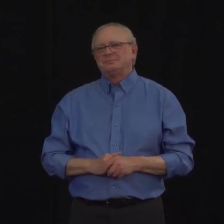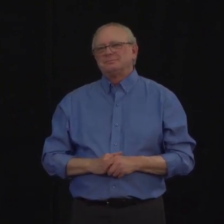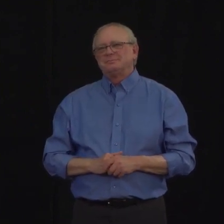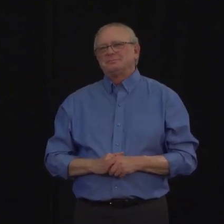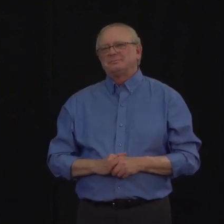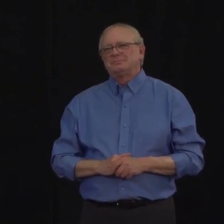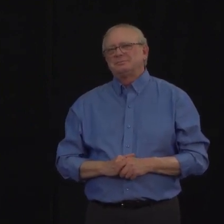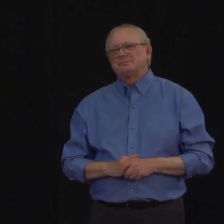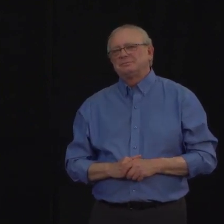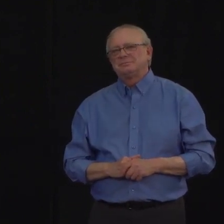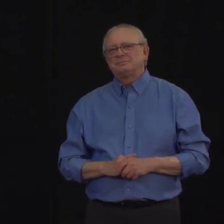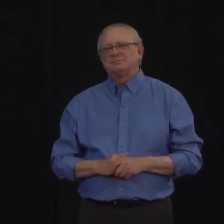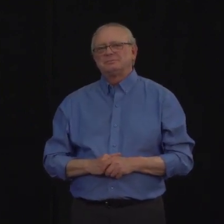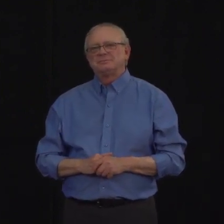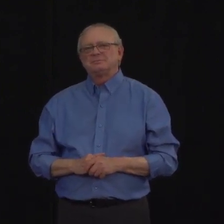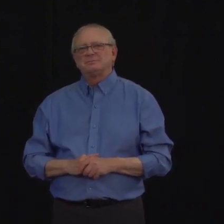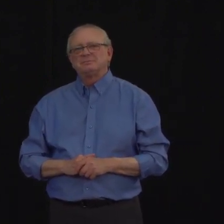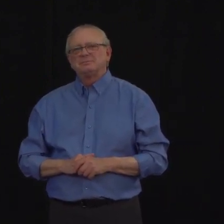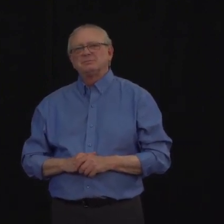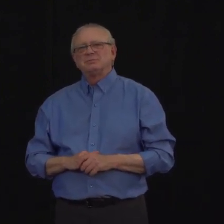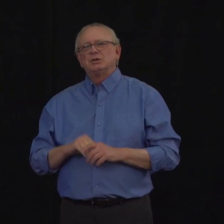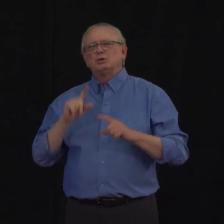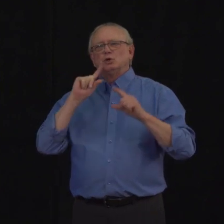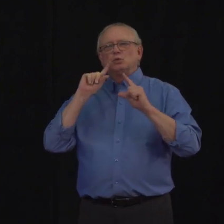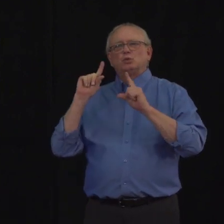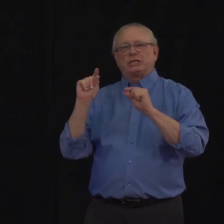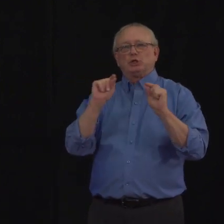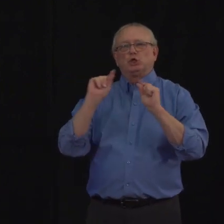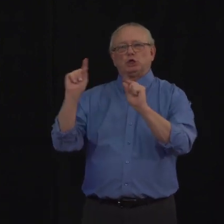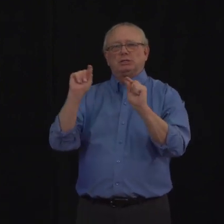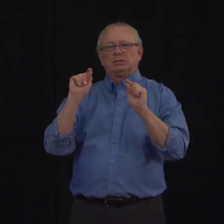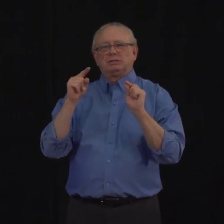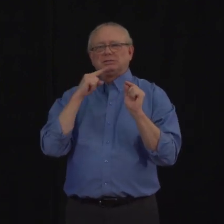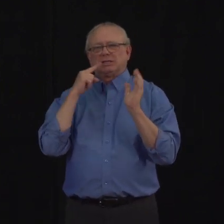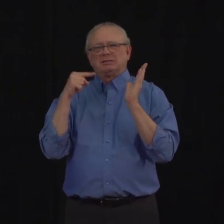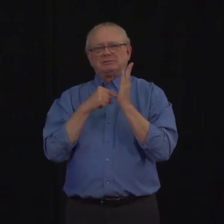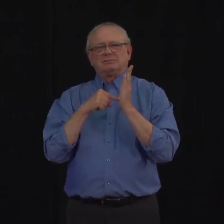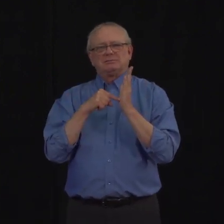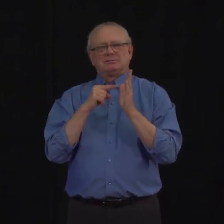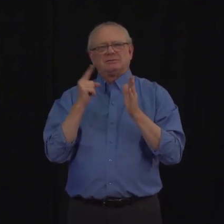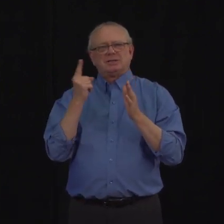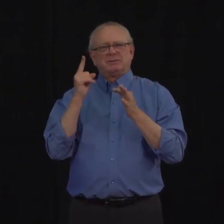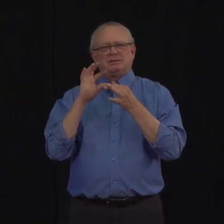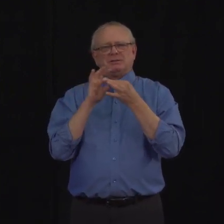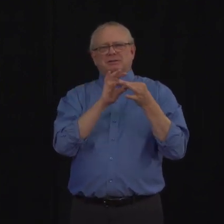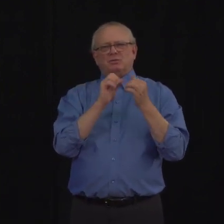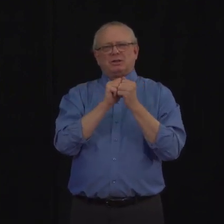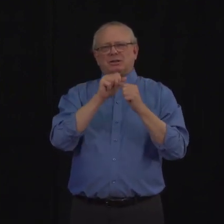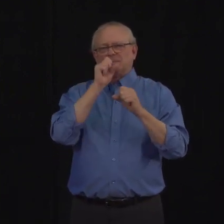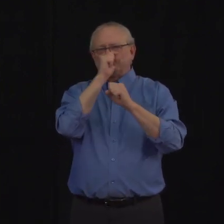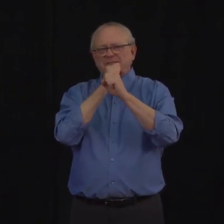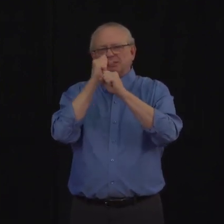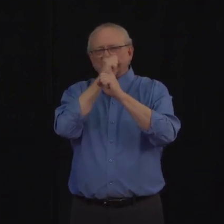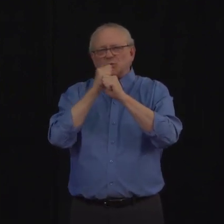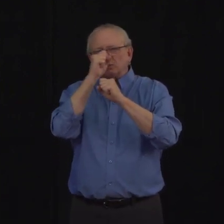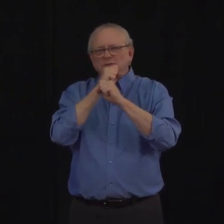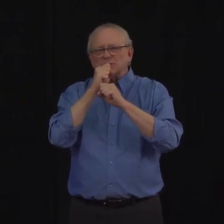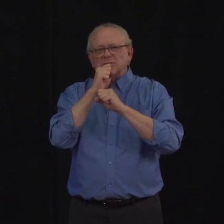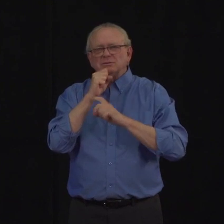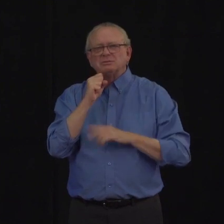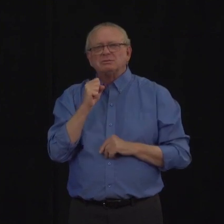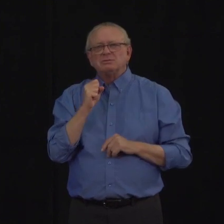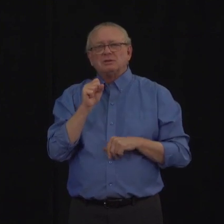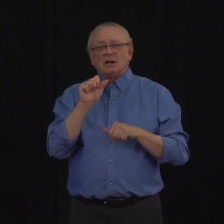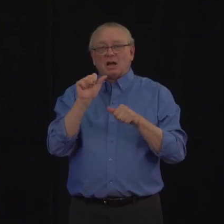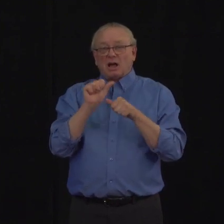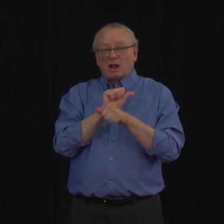put out some information about mosquitoes, but I was just wondering if you could expand on that a bit. What should Albertans know about whether or not mosquitoes can transmit COVID-19? What